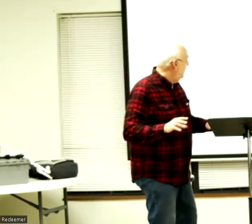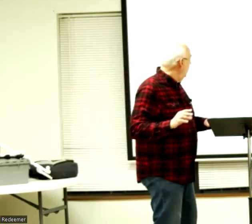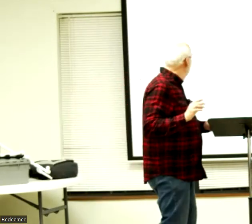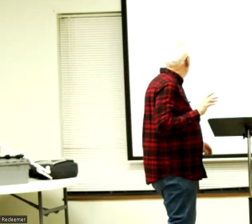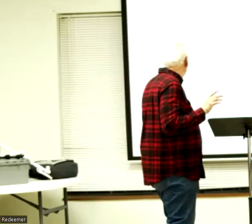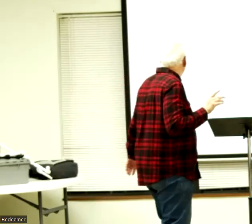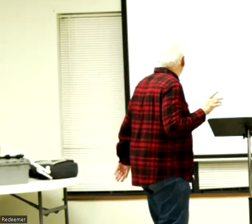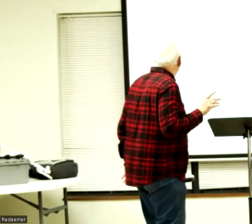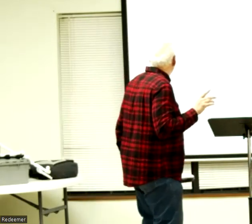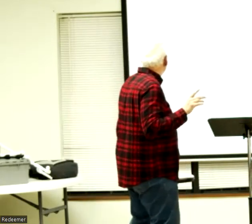part.